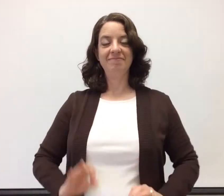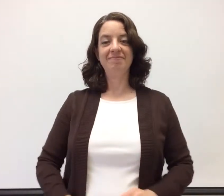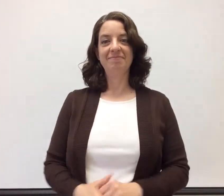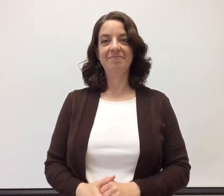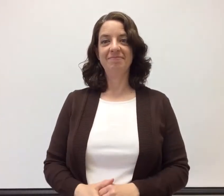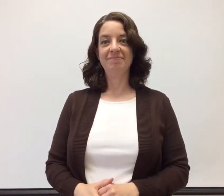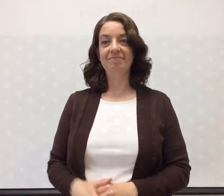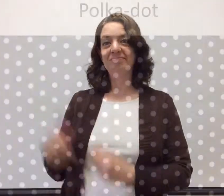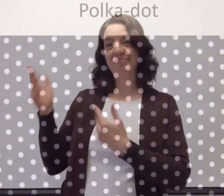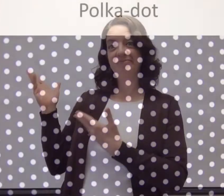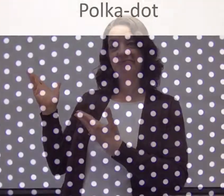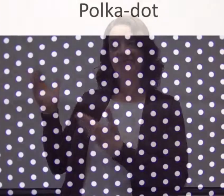dots.